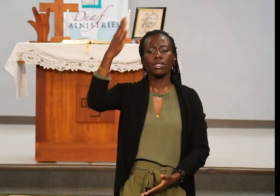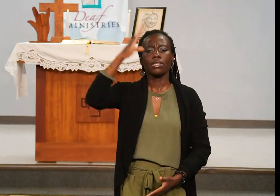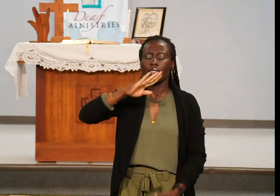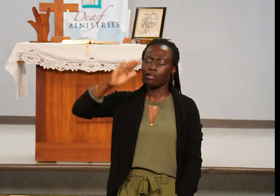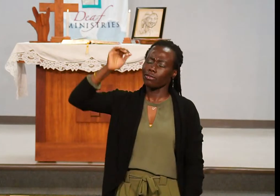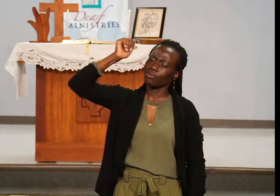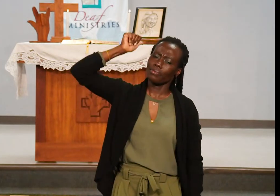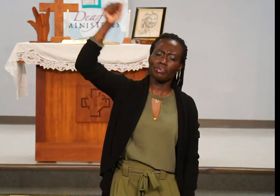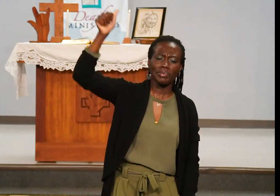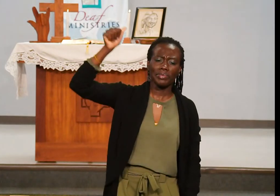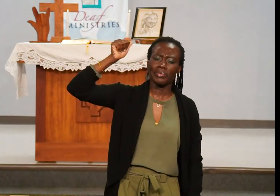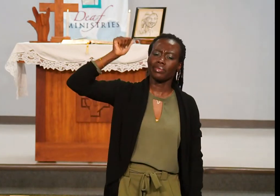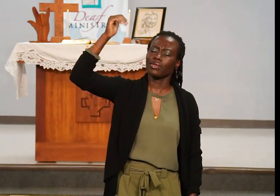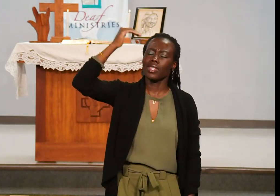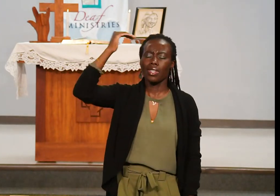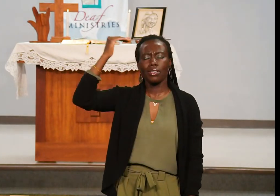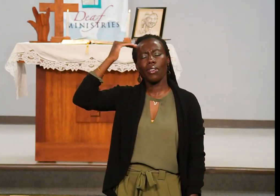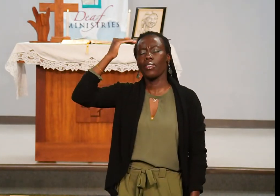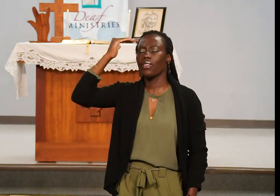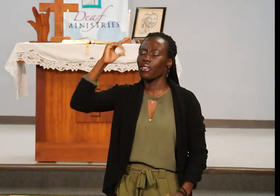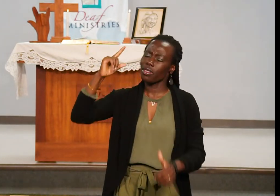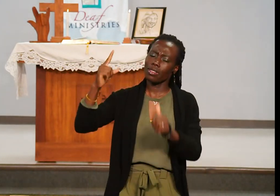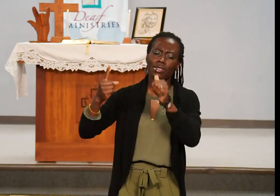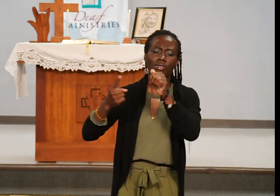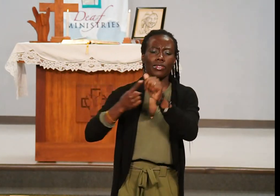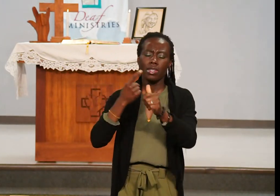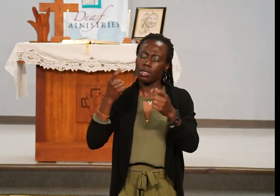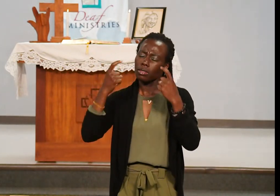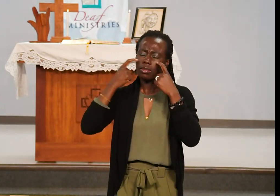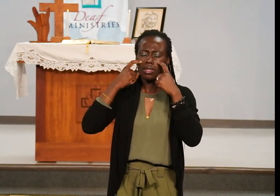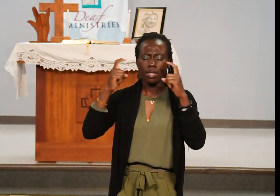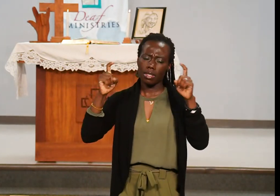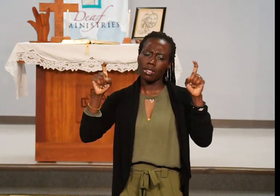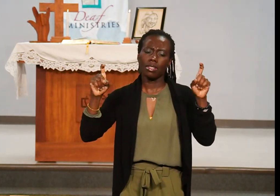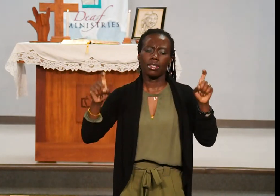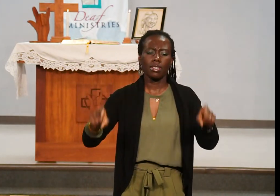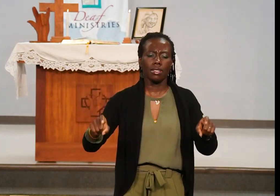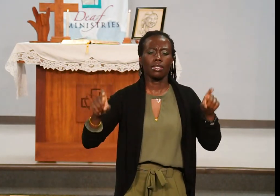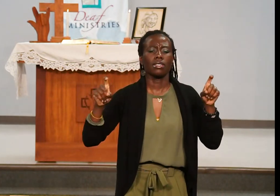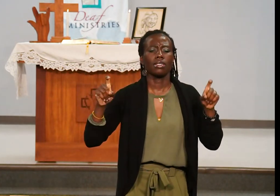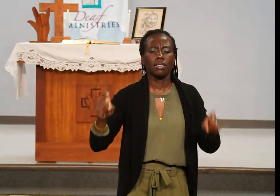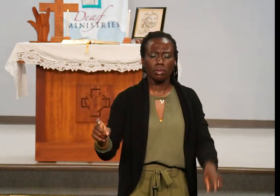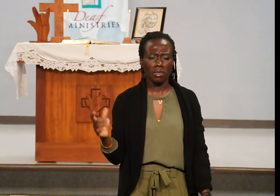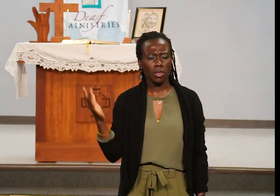I was there to hear your morning cry. I will be there